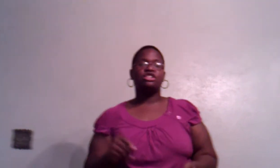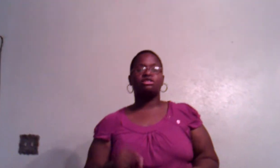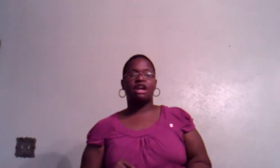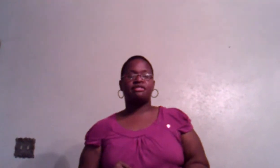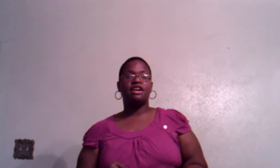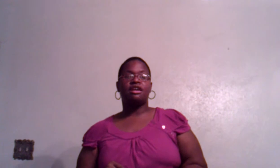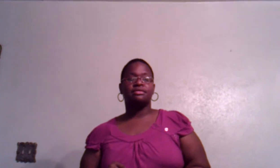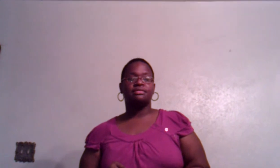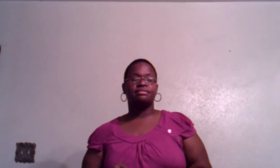start driving the car?